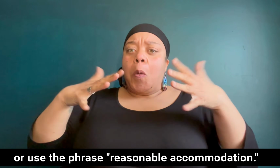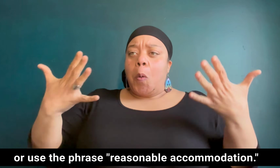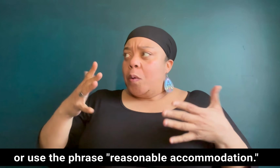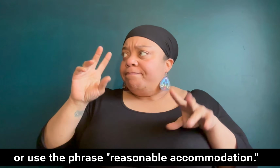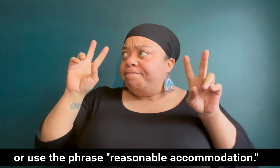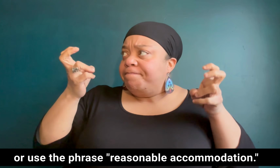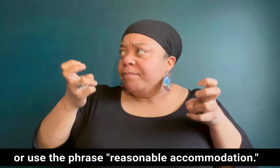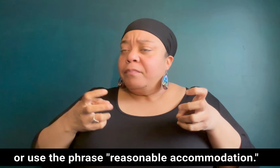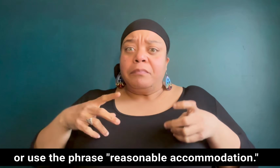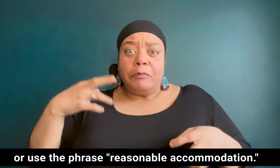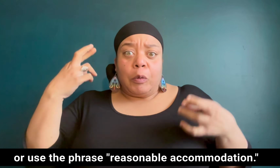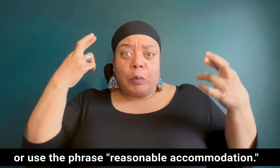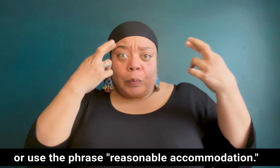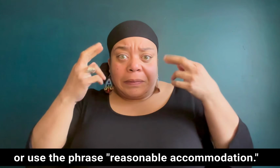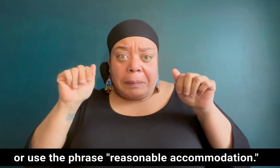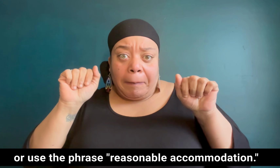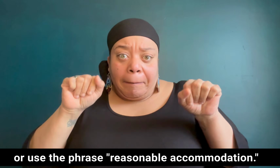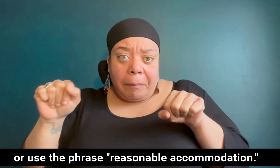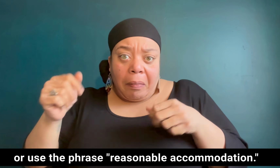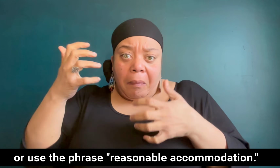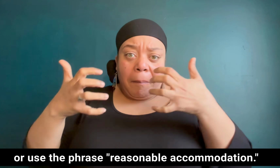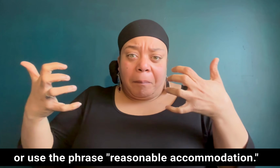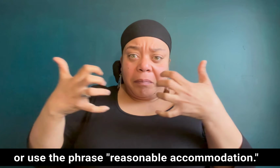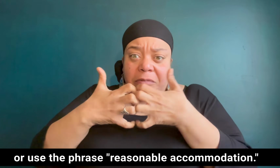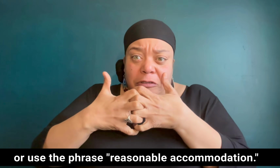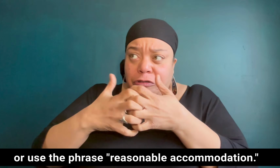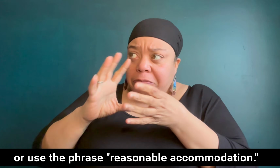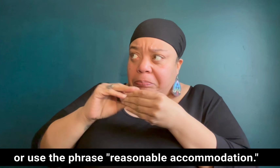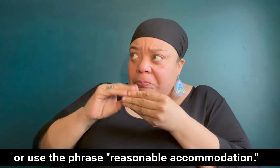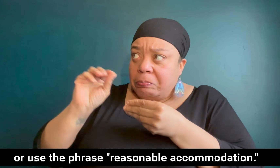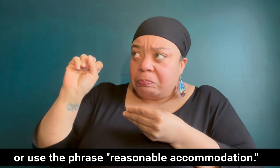or use the phrase reasonable accommodation.